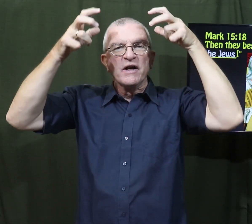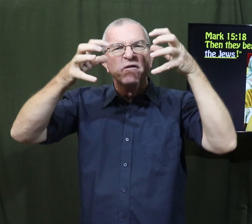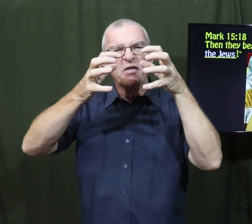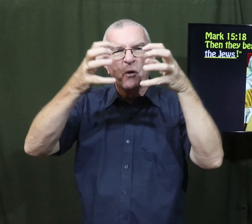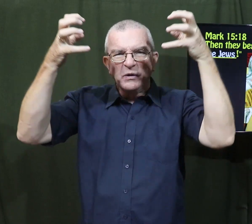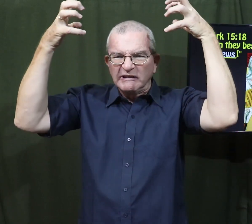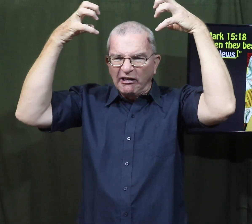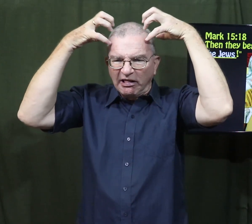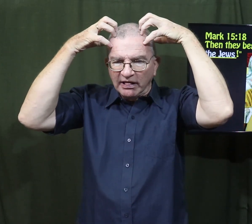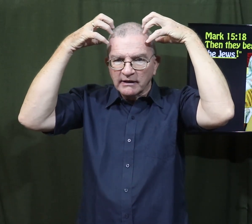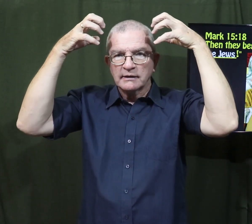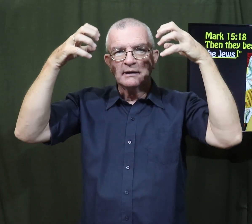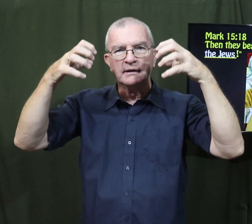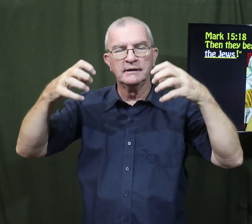with the crown of thorns.